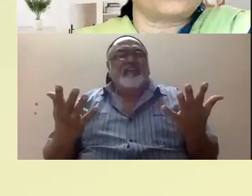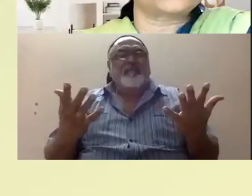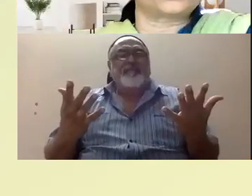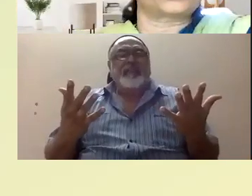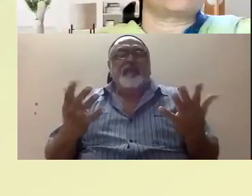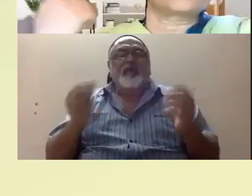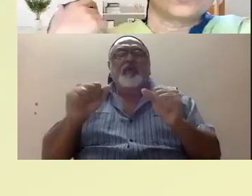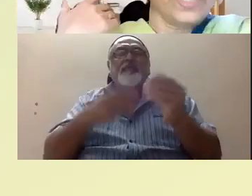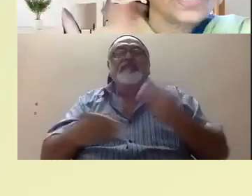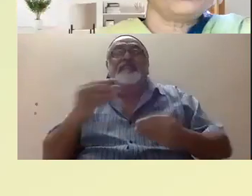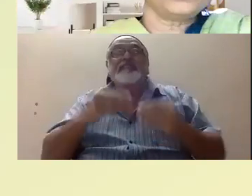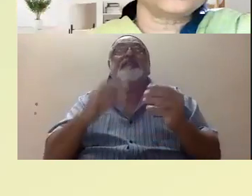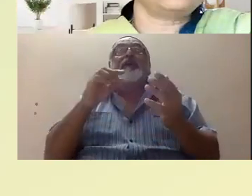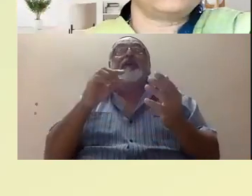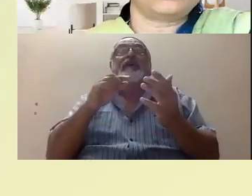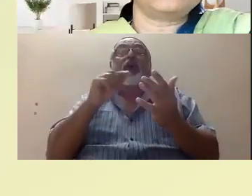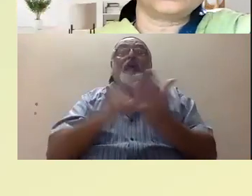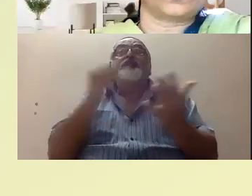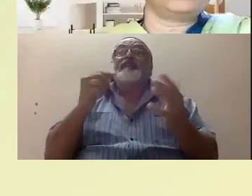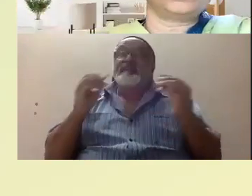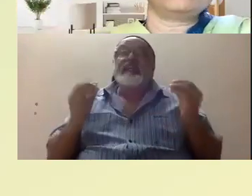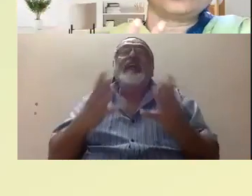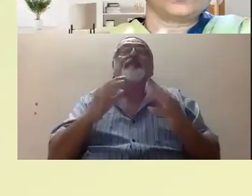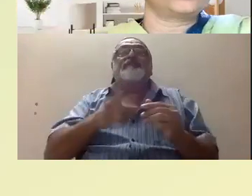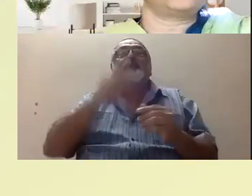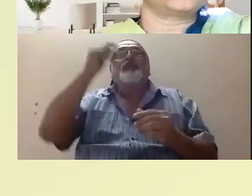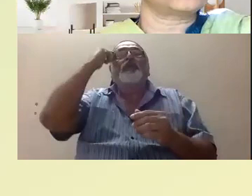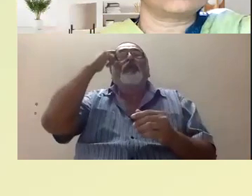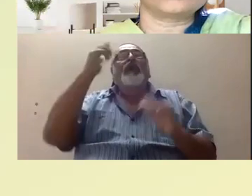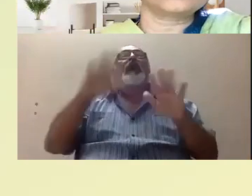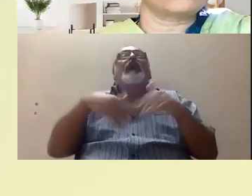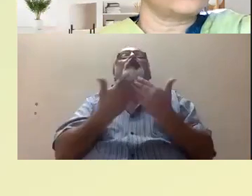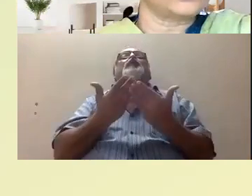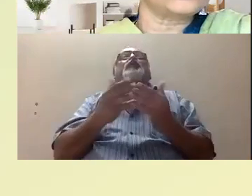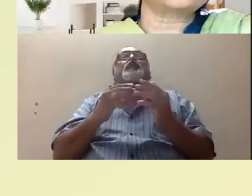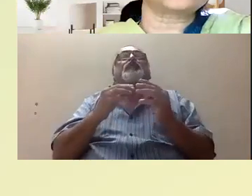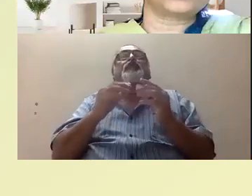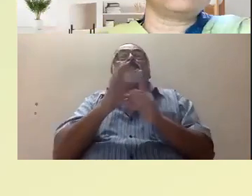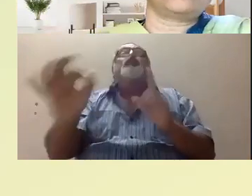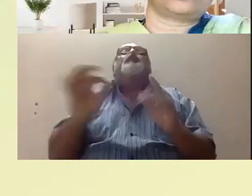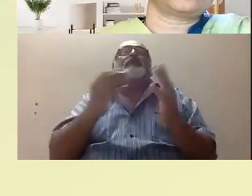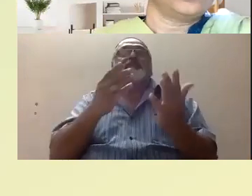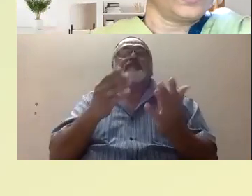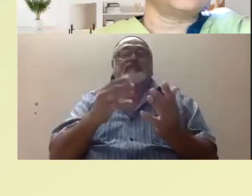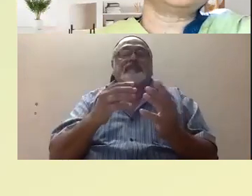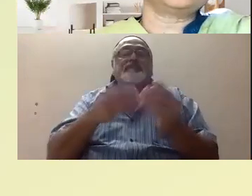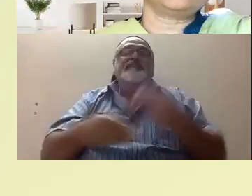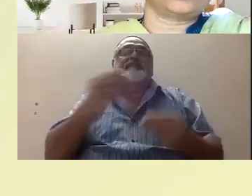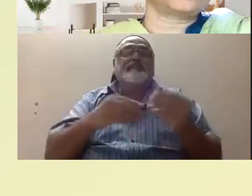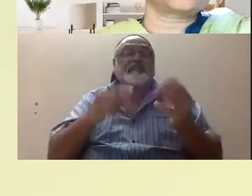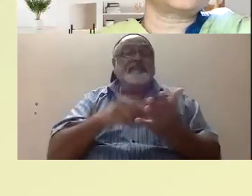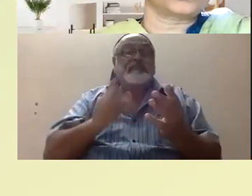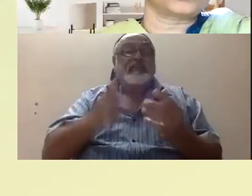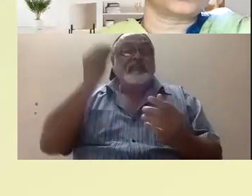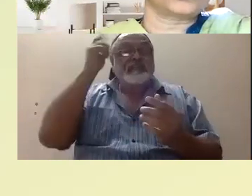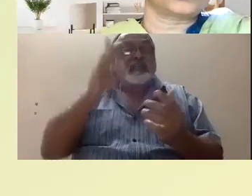business opportunity. Entrepreneurship development, I believe, and incubation services are very crucial for anybody who